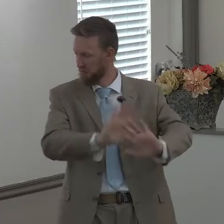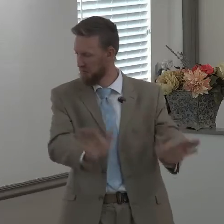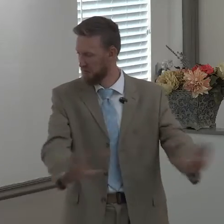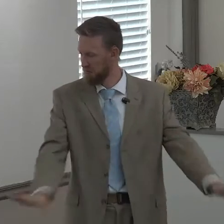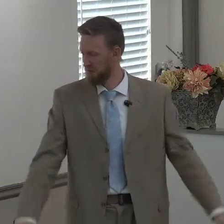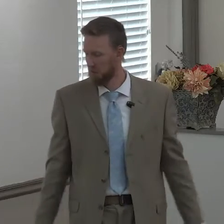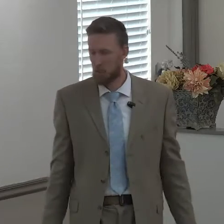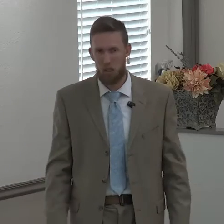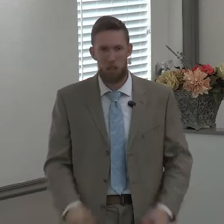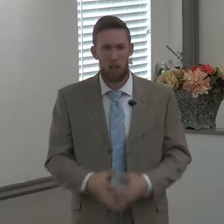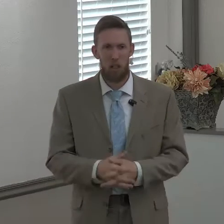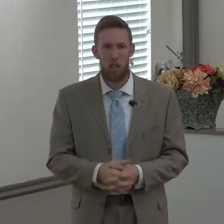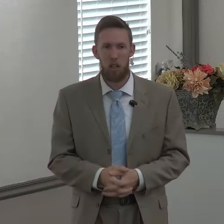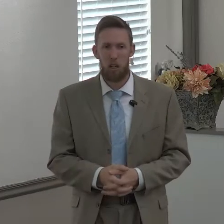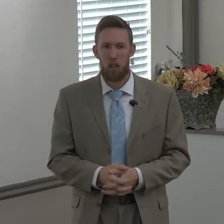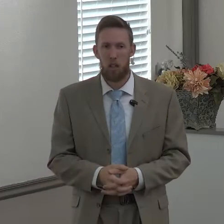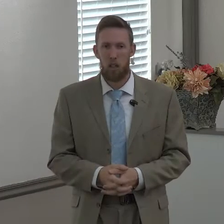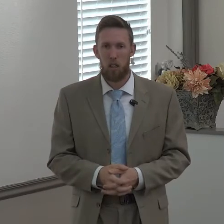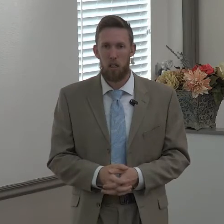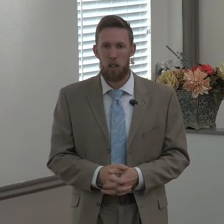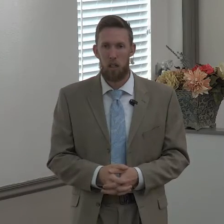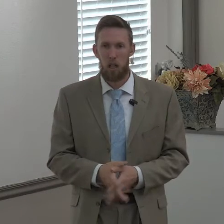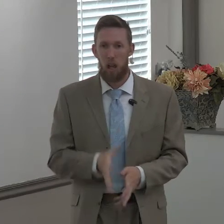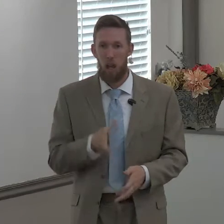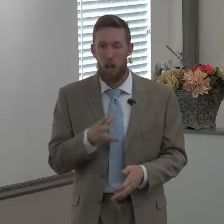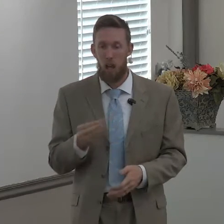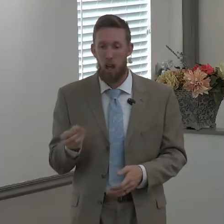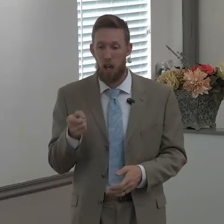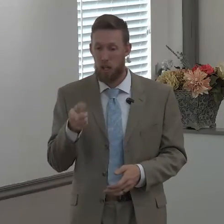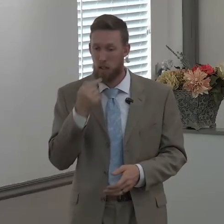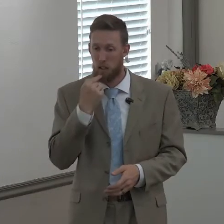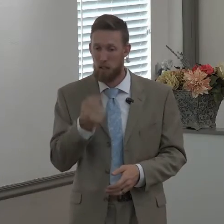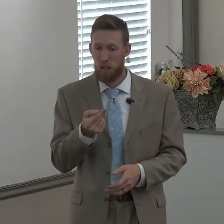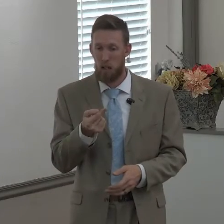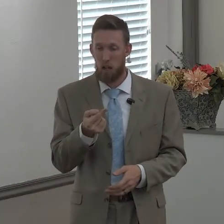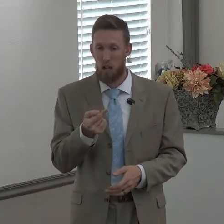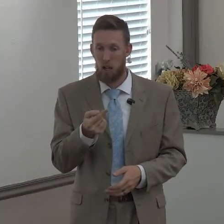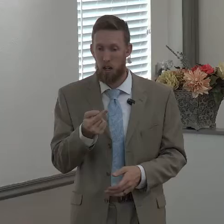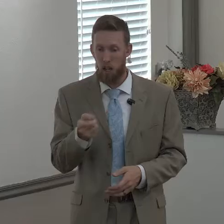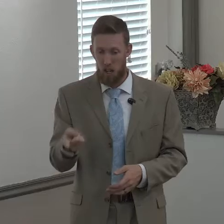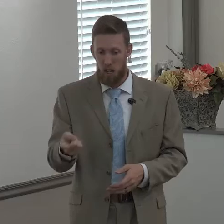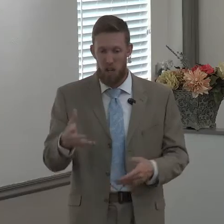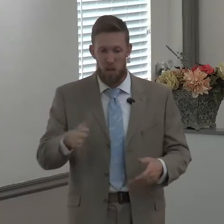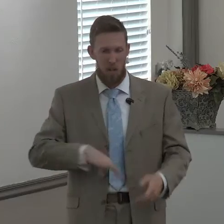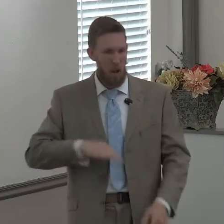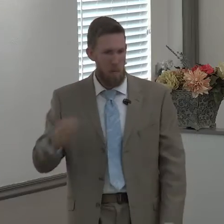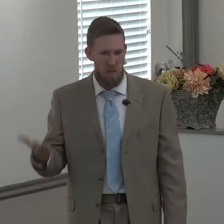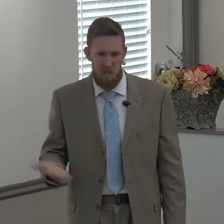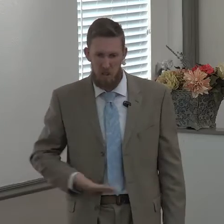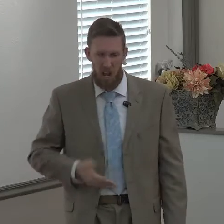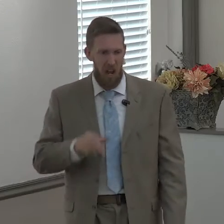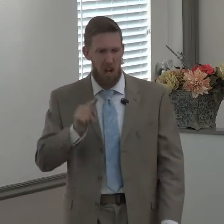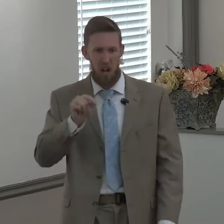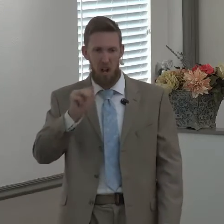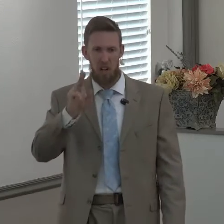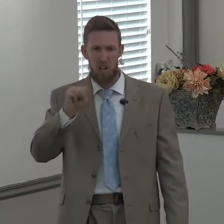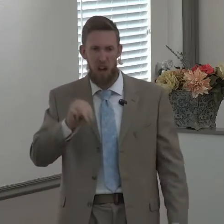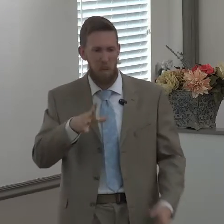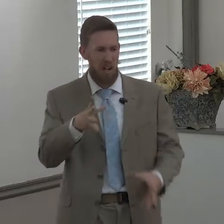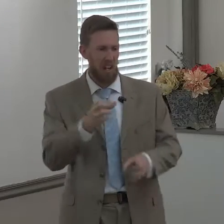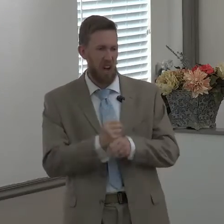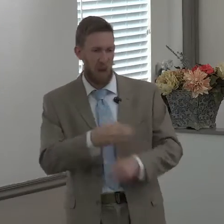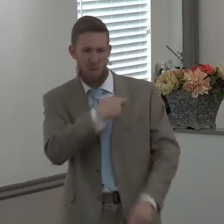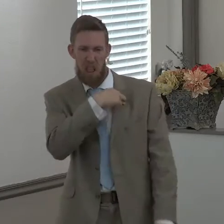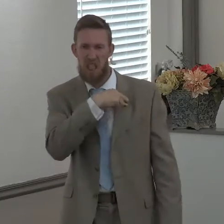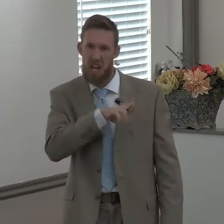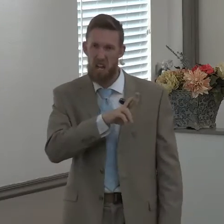And Tom got saved, Bob didn't get saved. In fact, Bob wanted nothing to do with it.